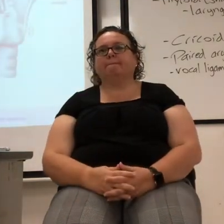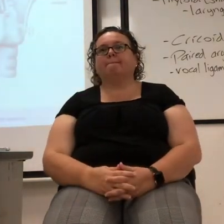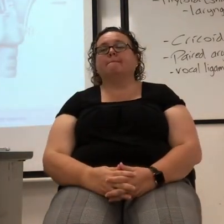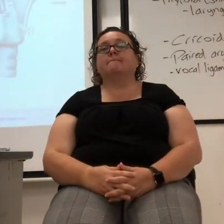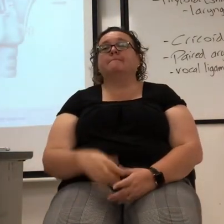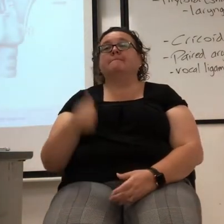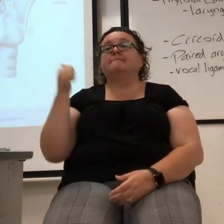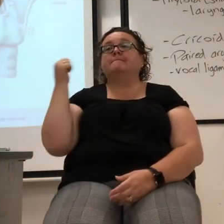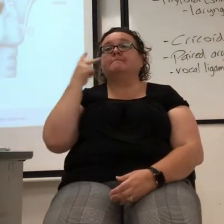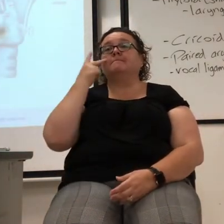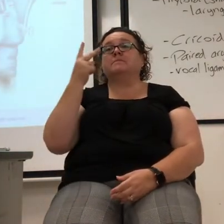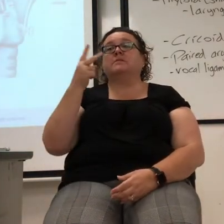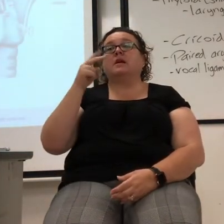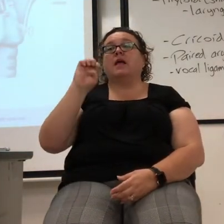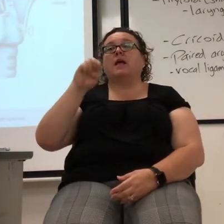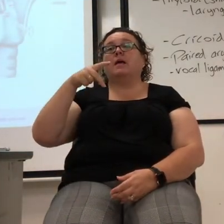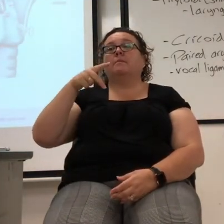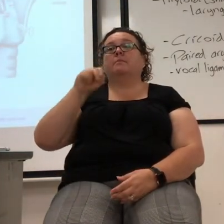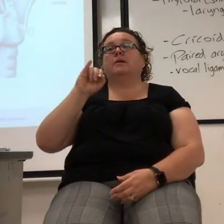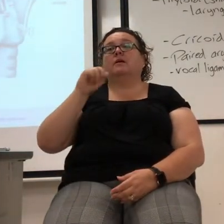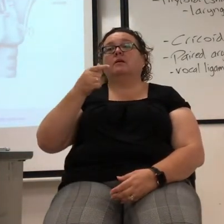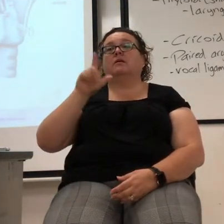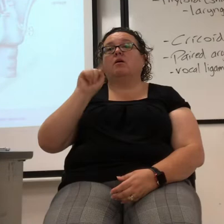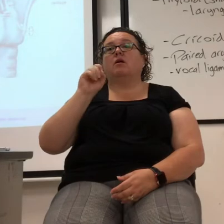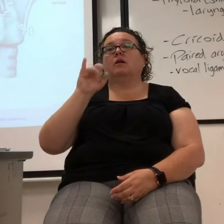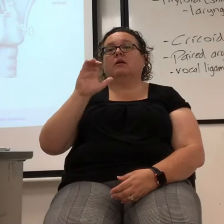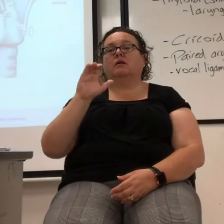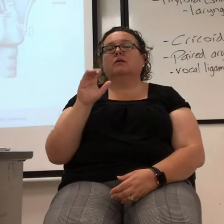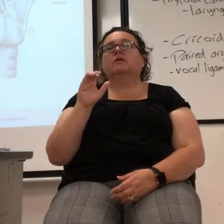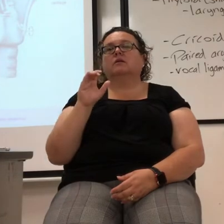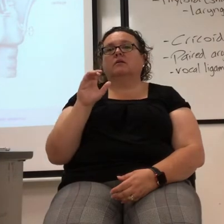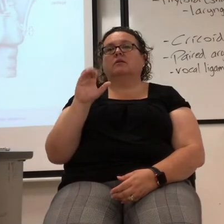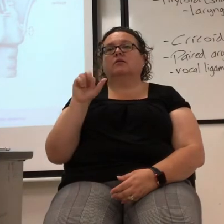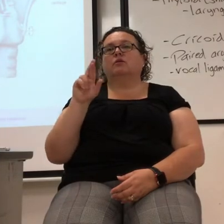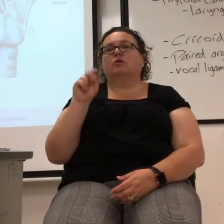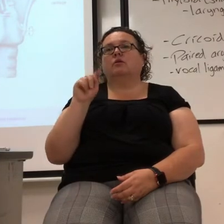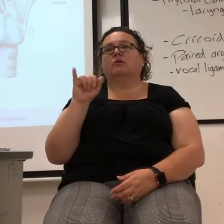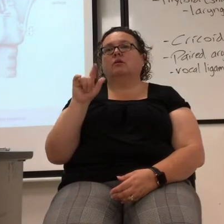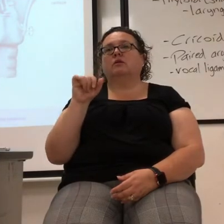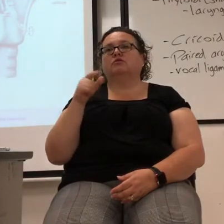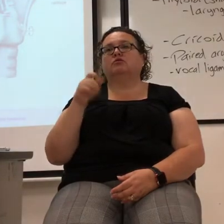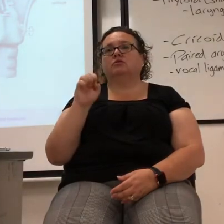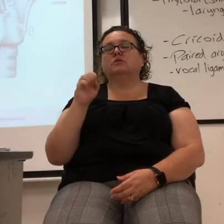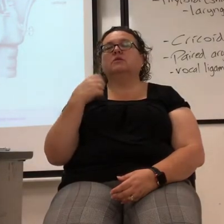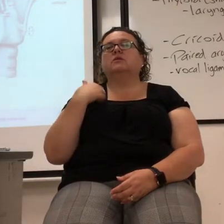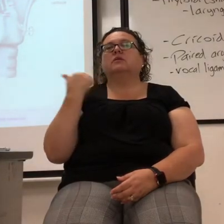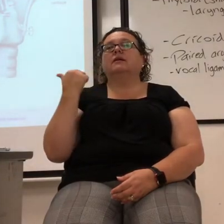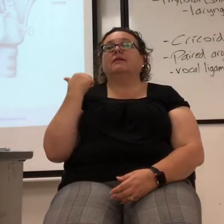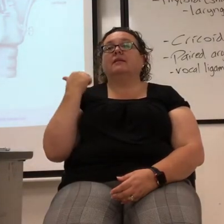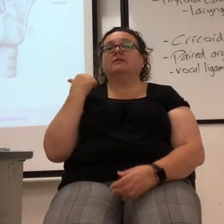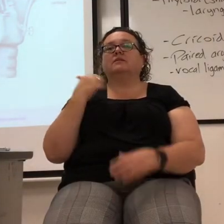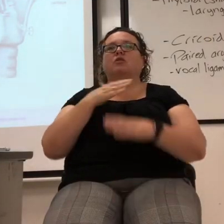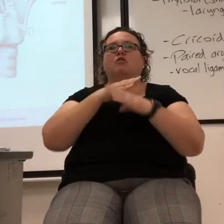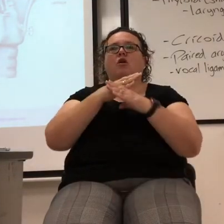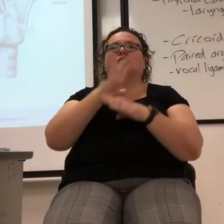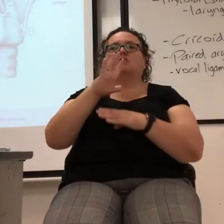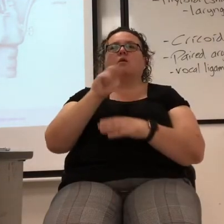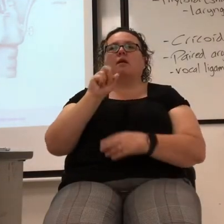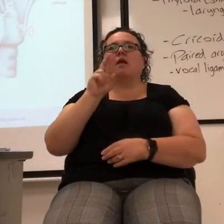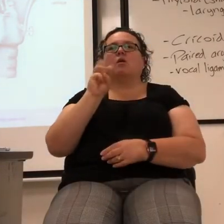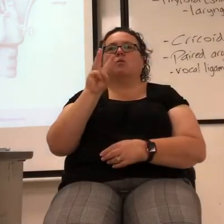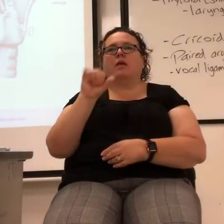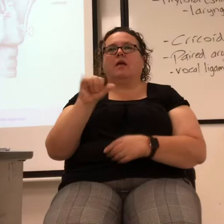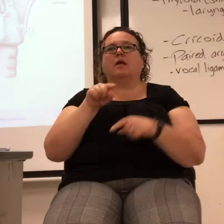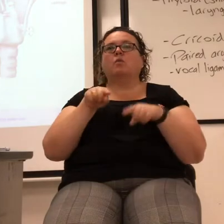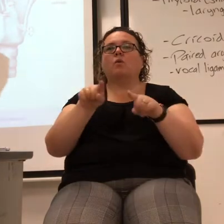Here you see the epiglottic cartilage. I just call it the epiglottis. This guards the airway during